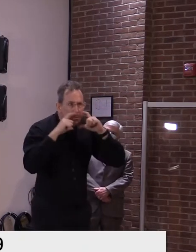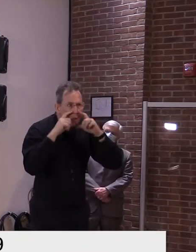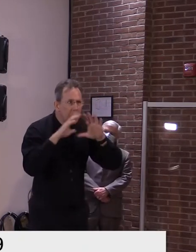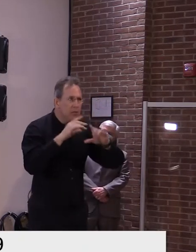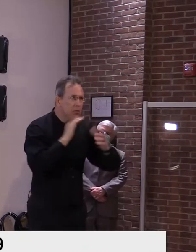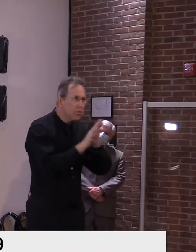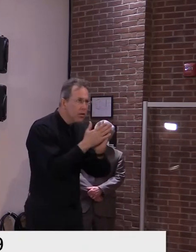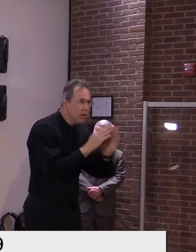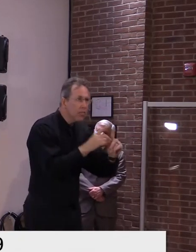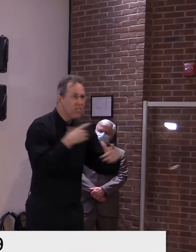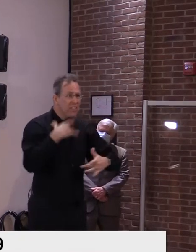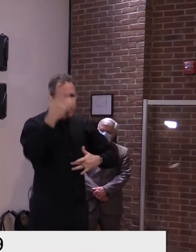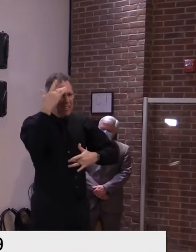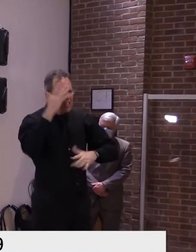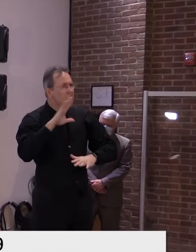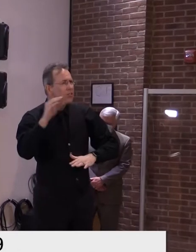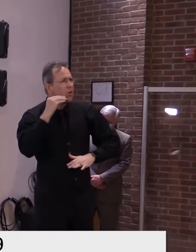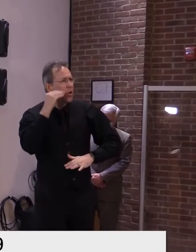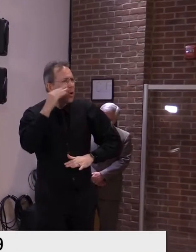your family members. So